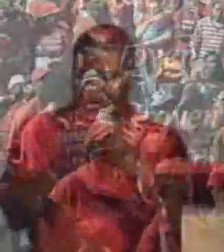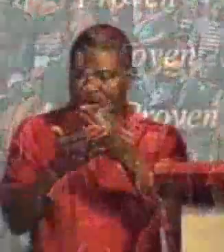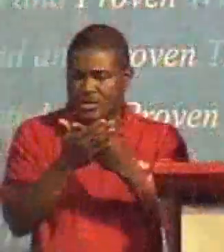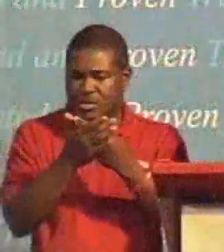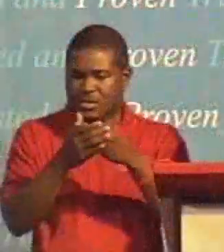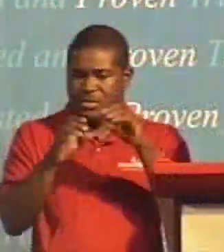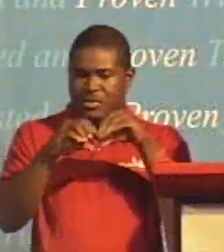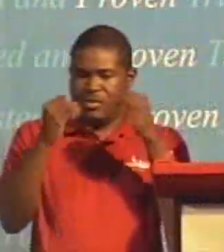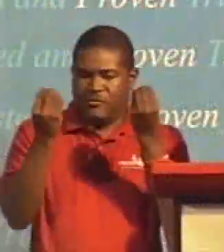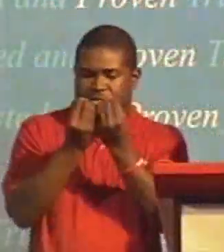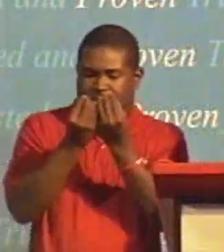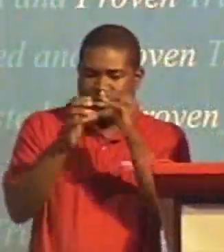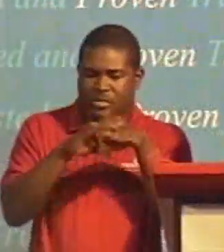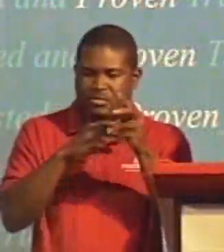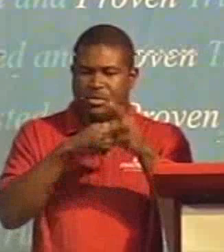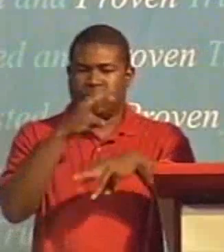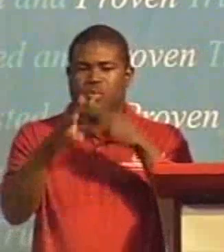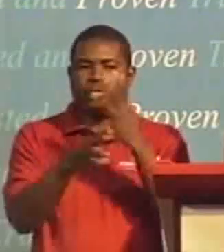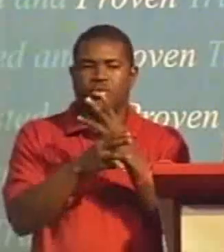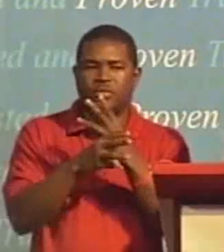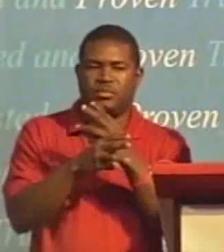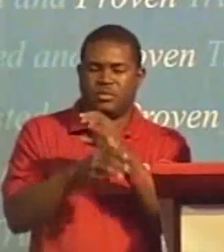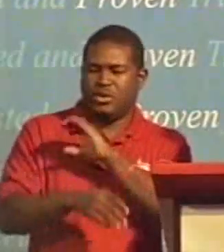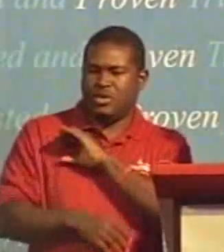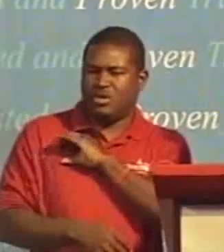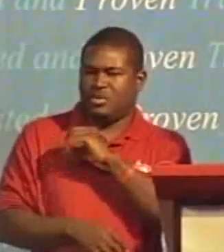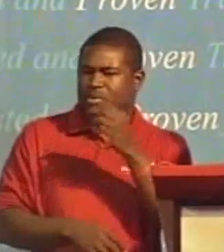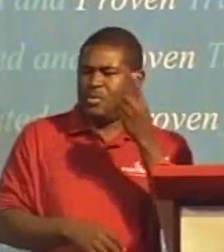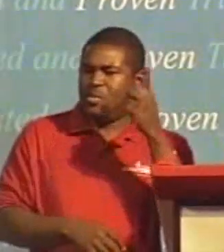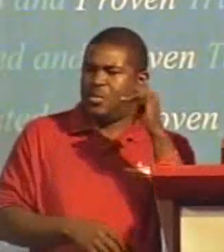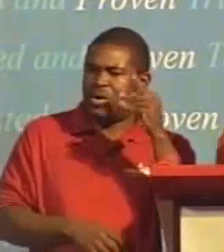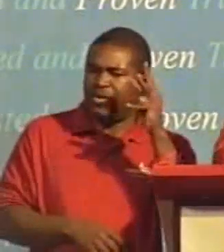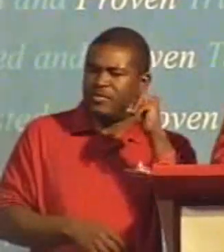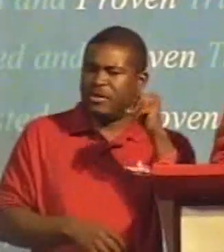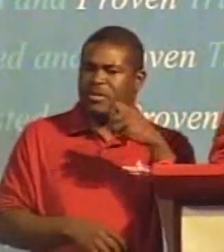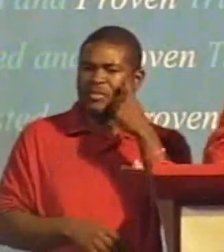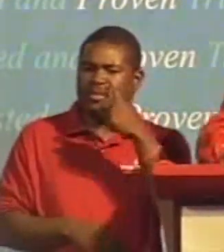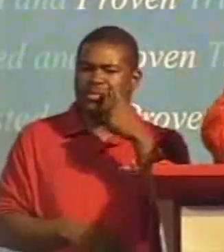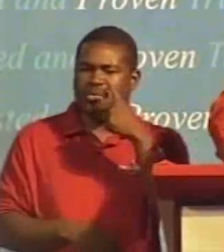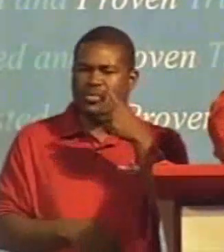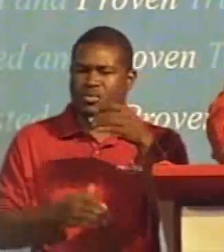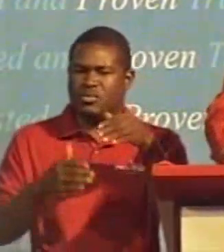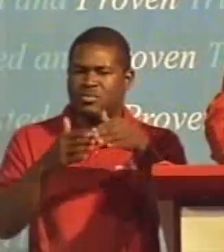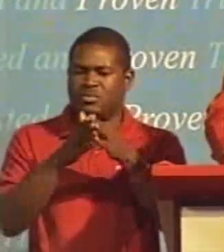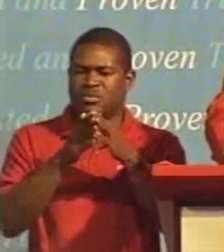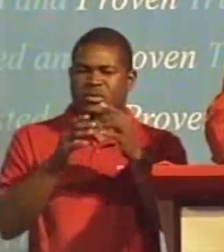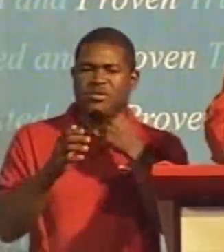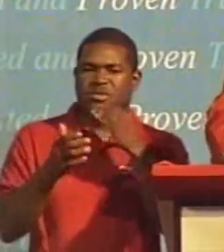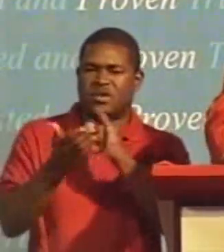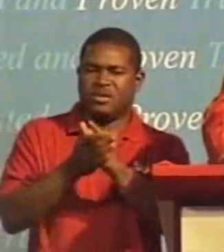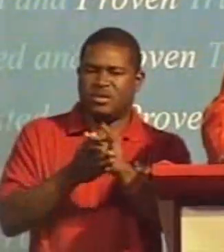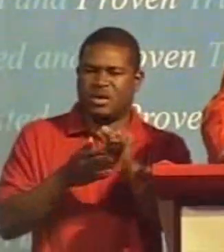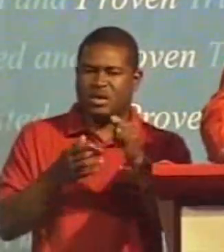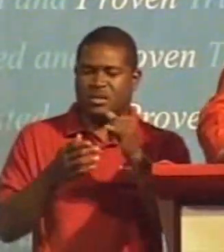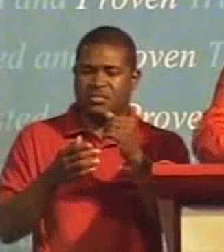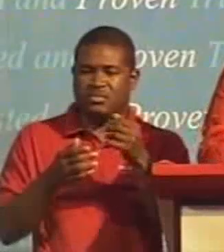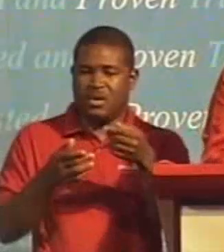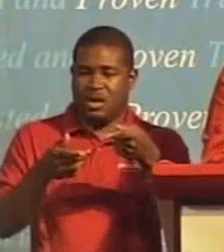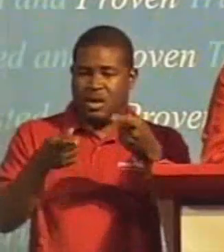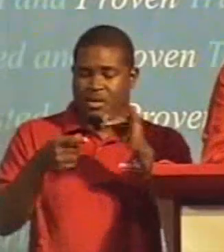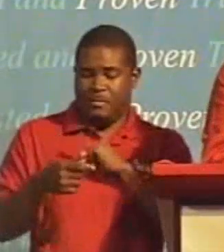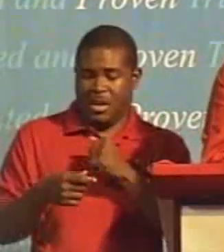Young. You know, Chippy was one of those who demanded I come back to lead the FNM in